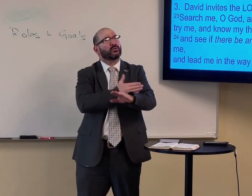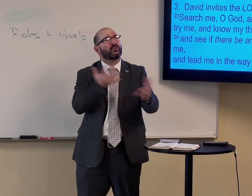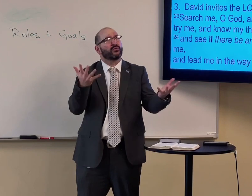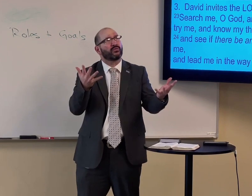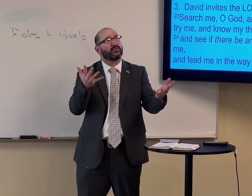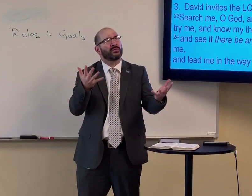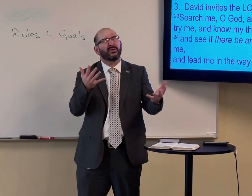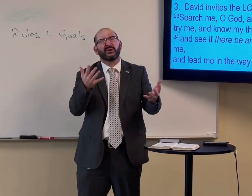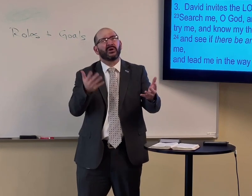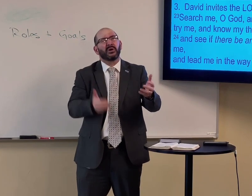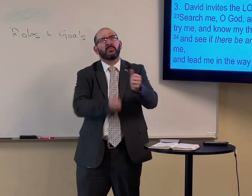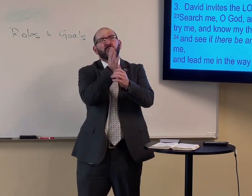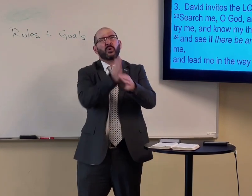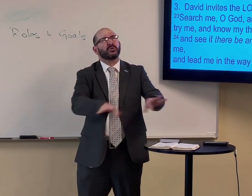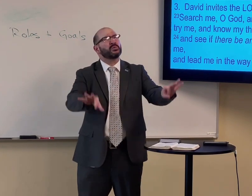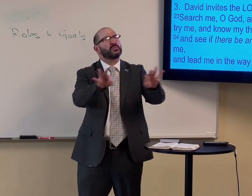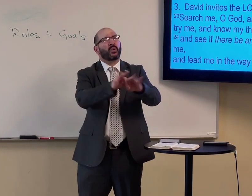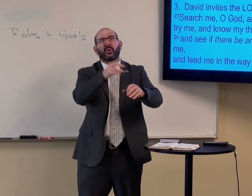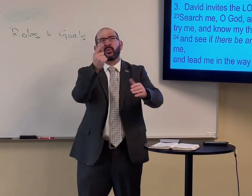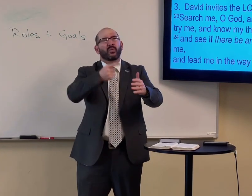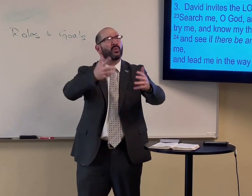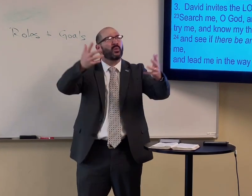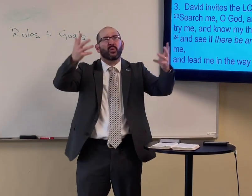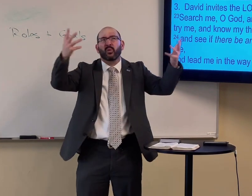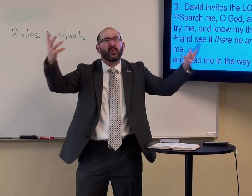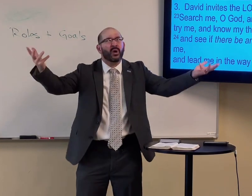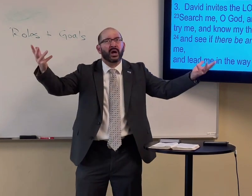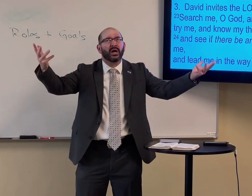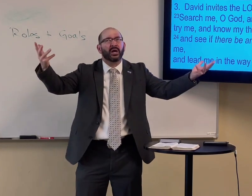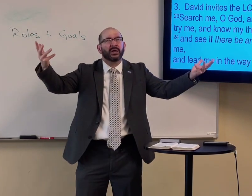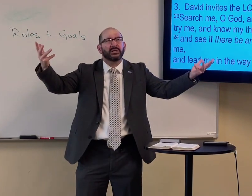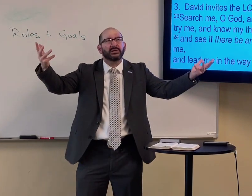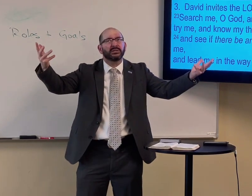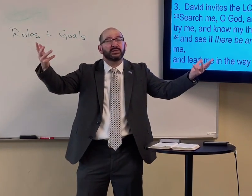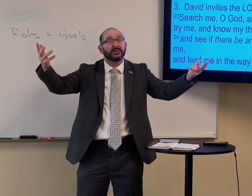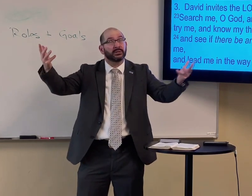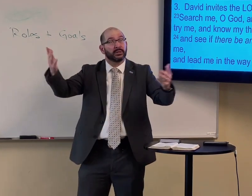How do I improve these things? What's the most important thing to do first?